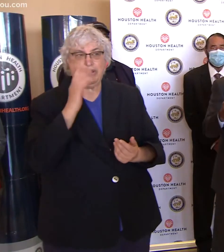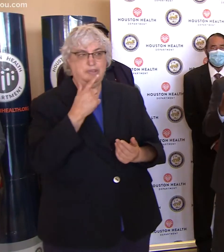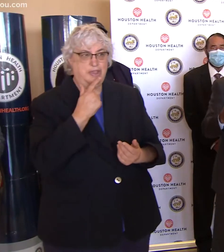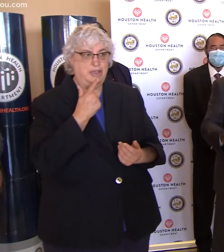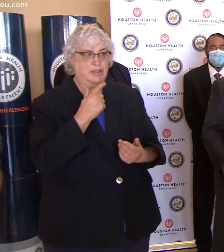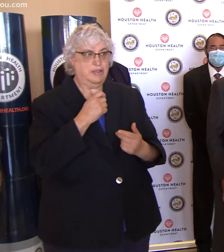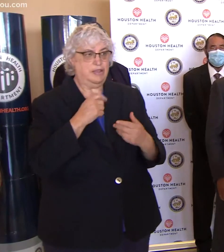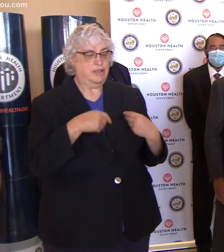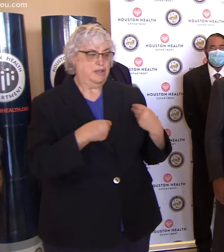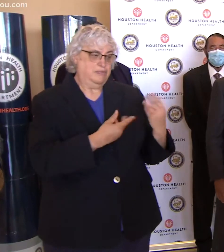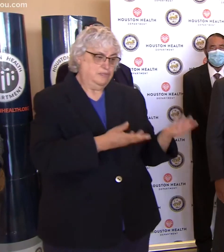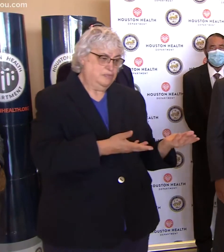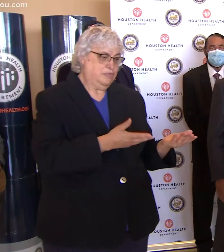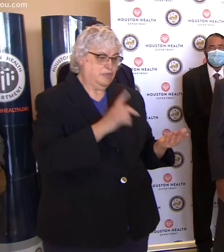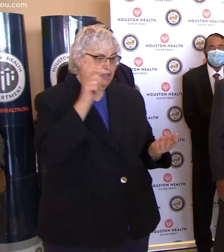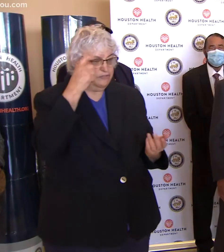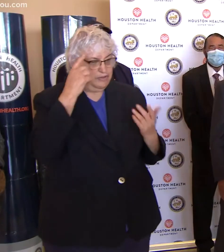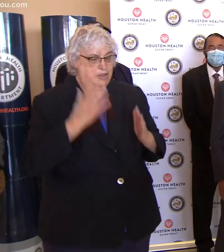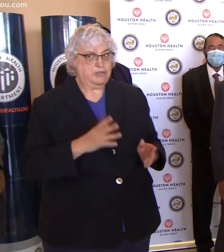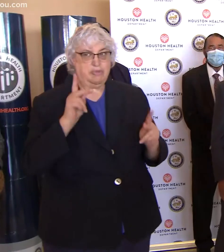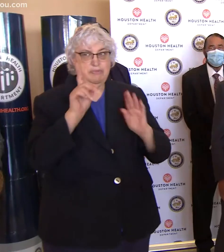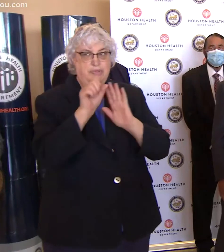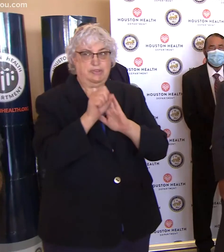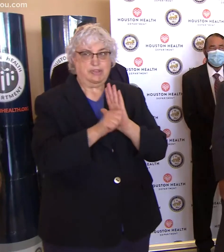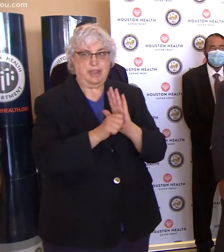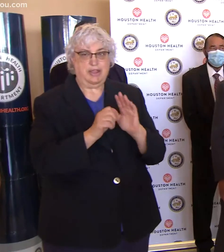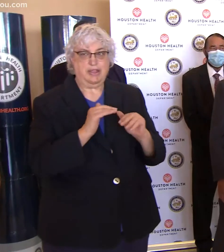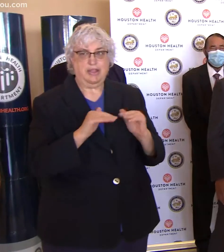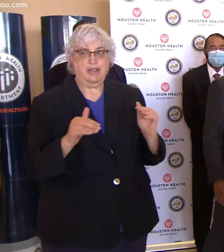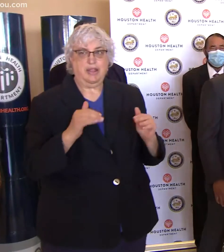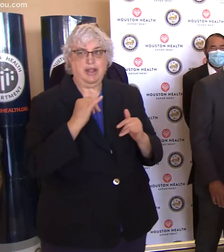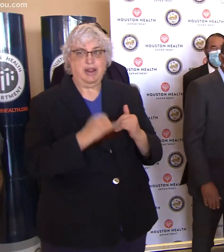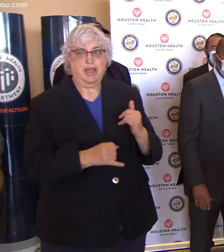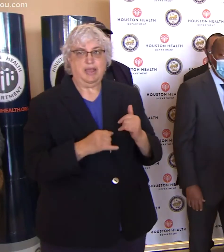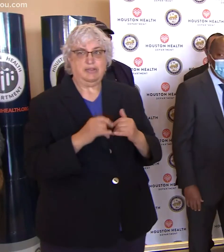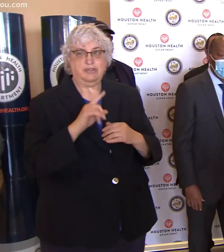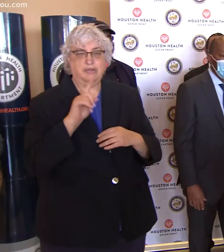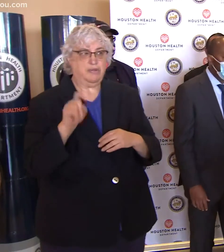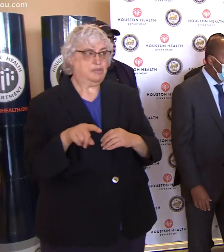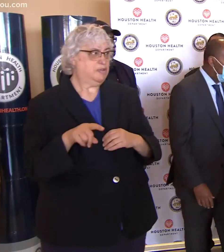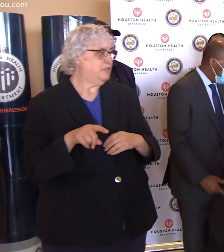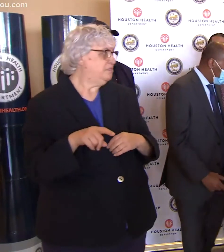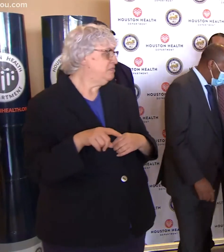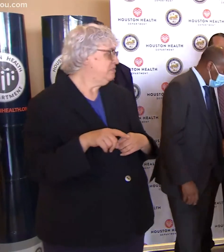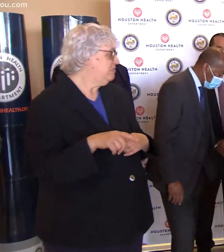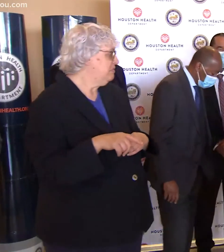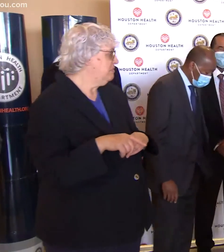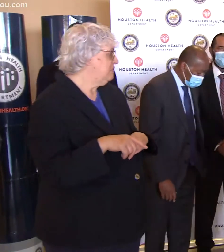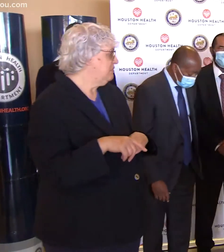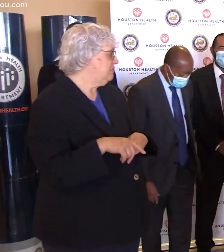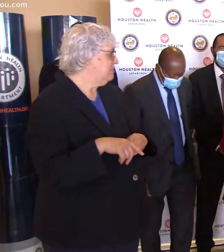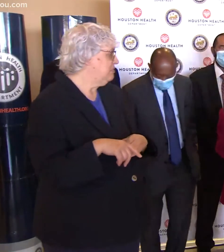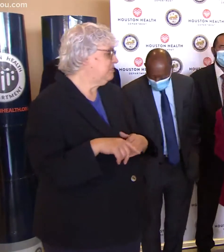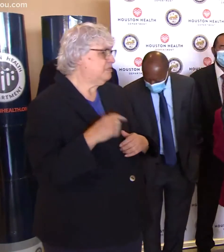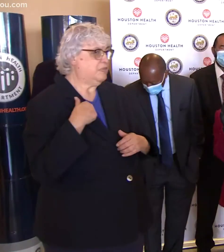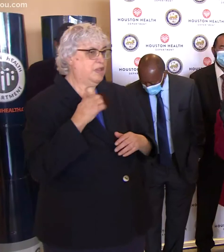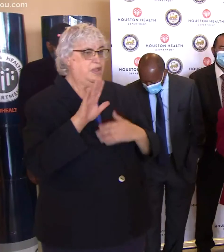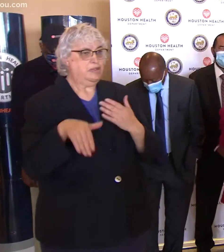defer that question to the governor and to the people at the state level. I'm sorry. I just want to add one thing, please. It's